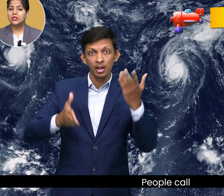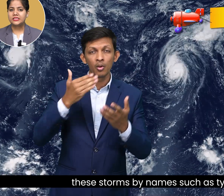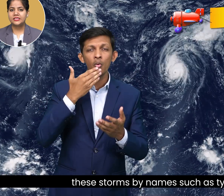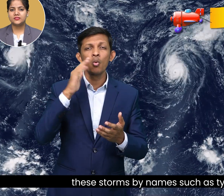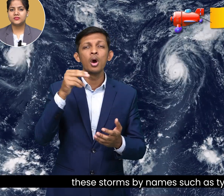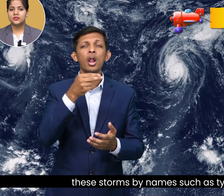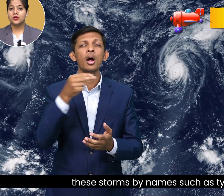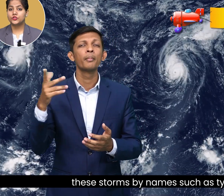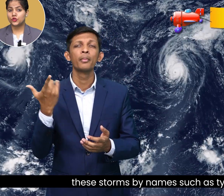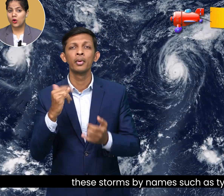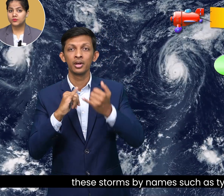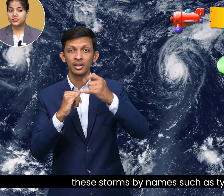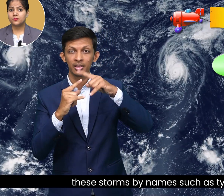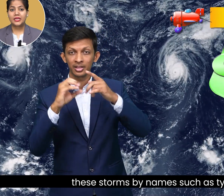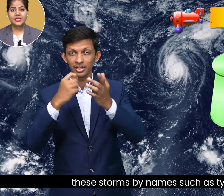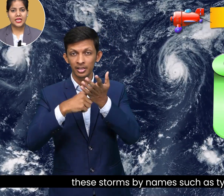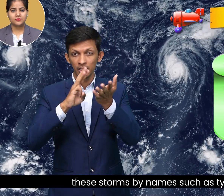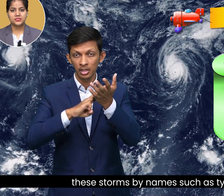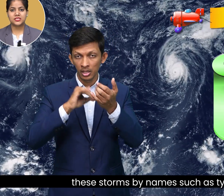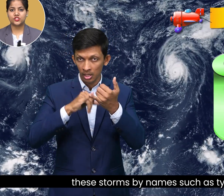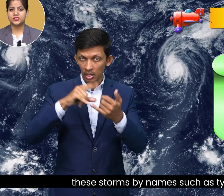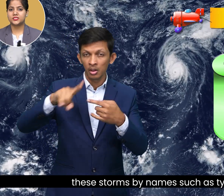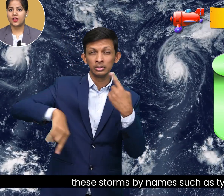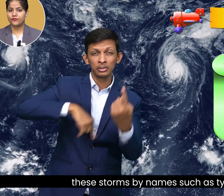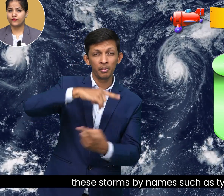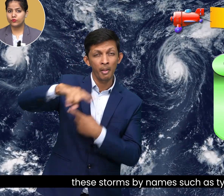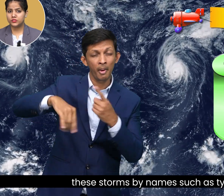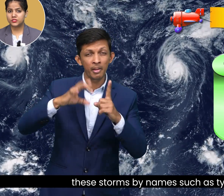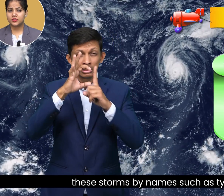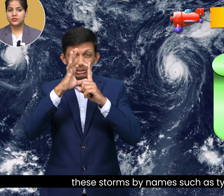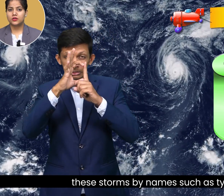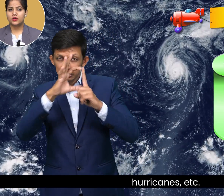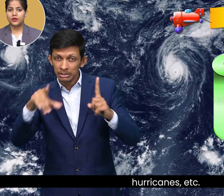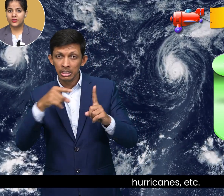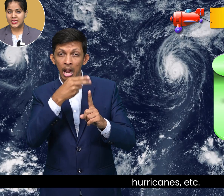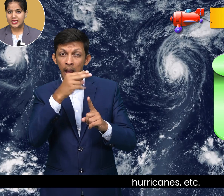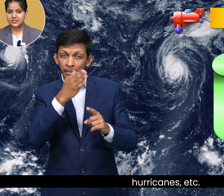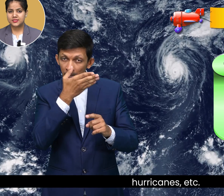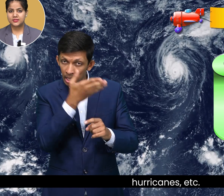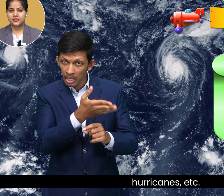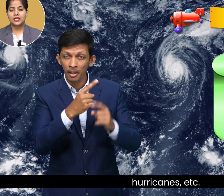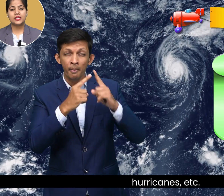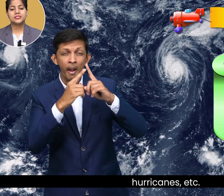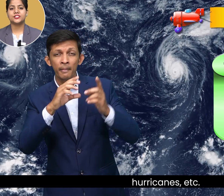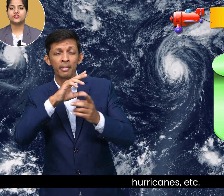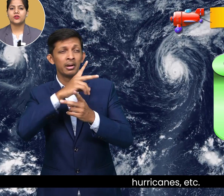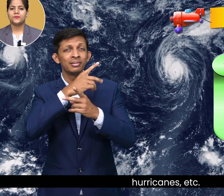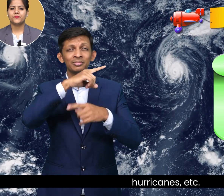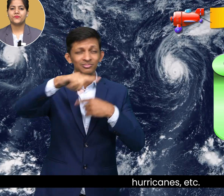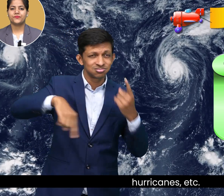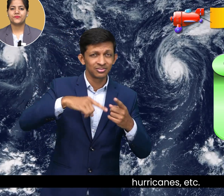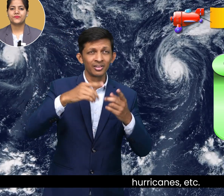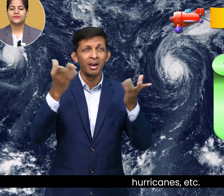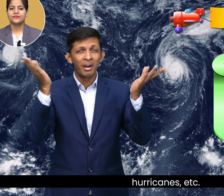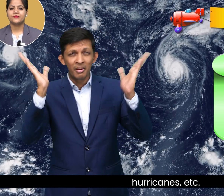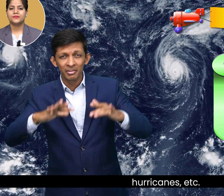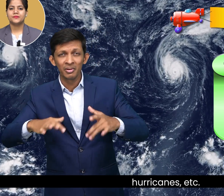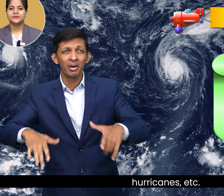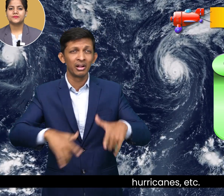People call these storms by names such as typhoons, hurricanes, etc.